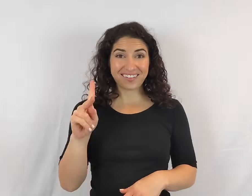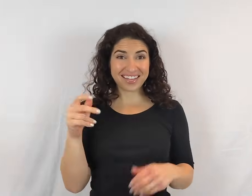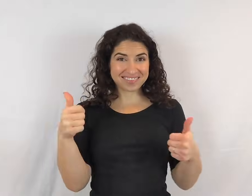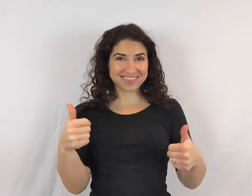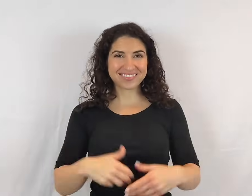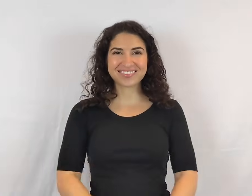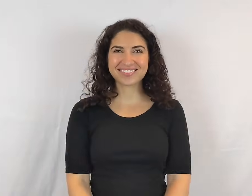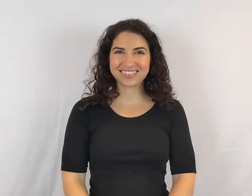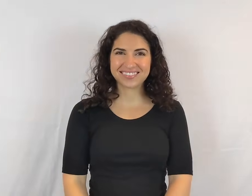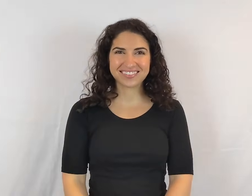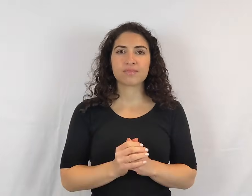Okay?